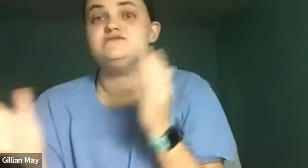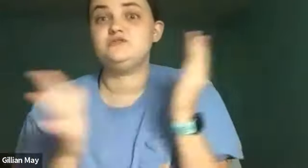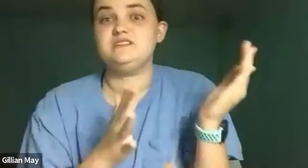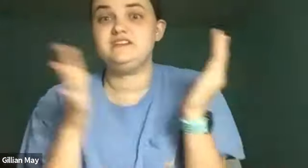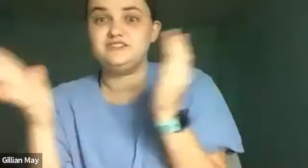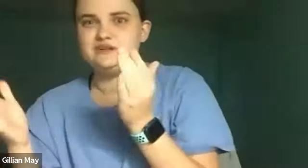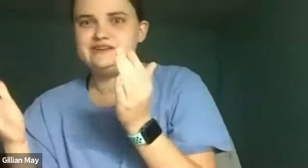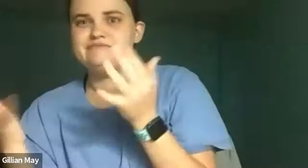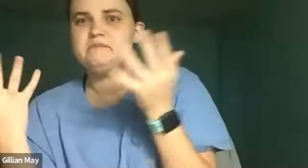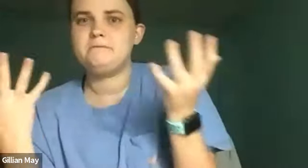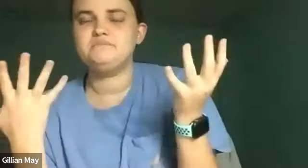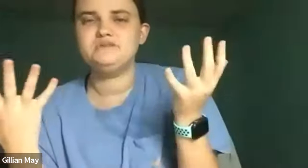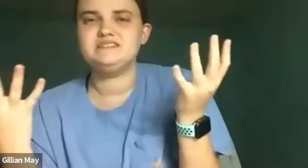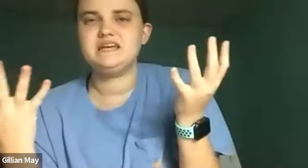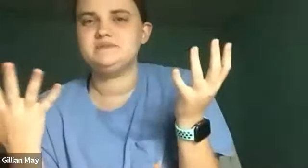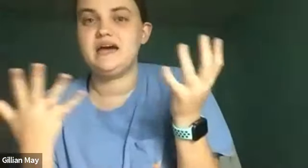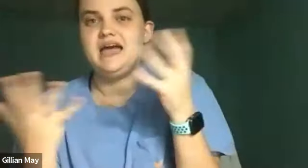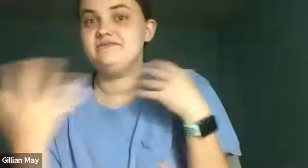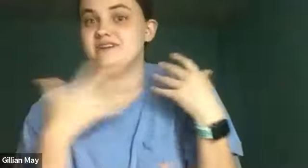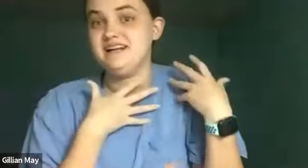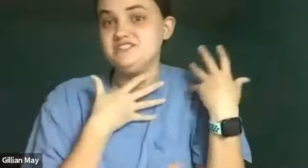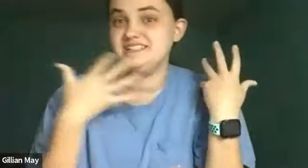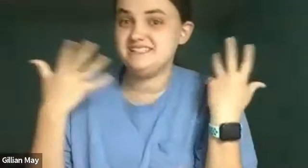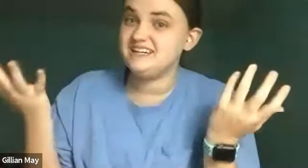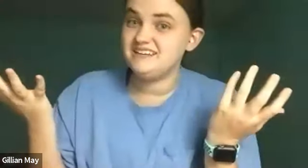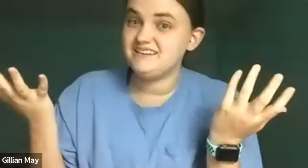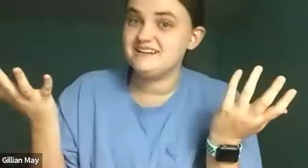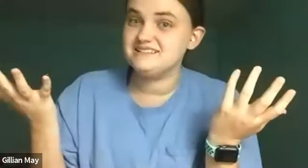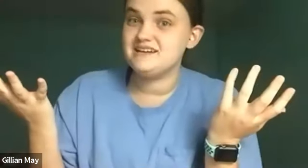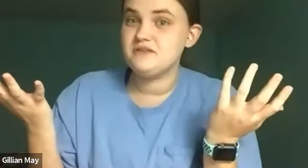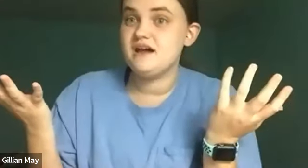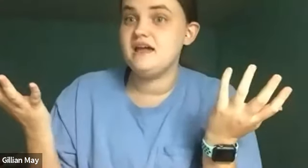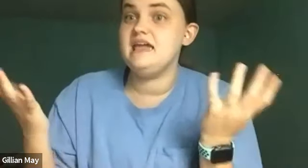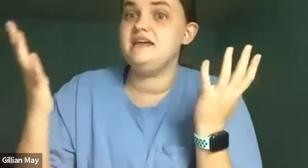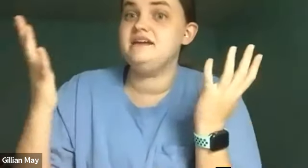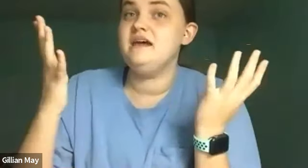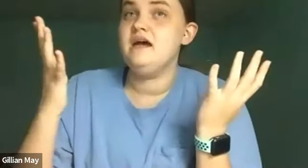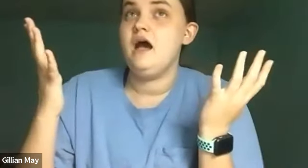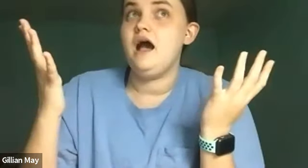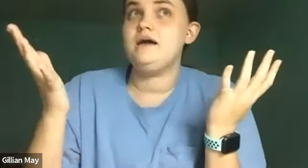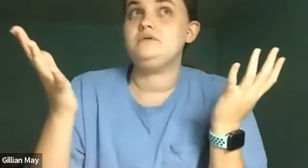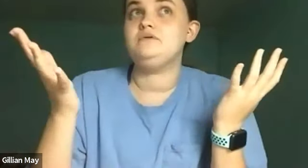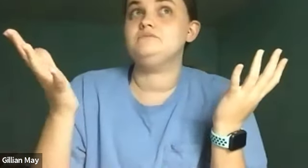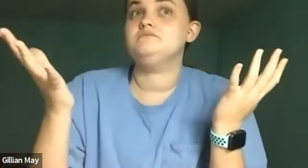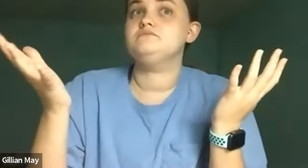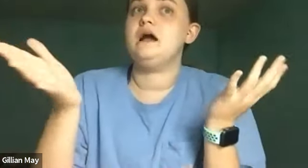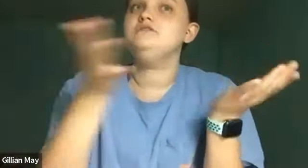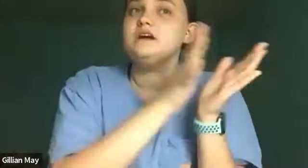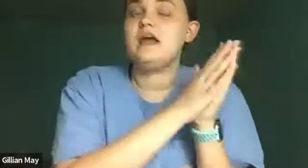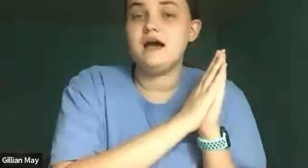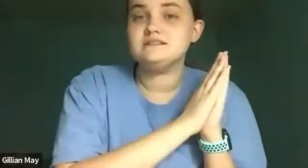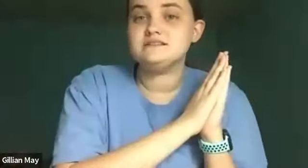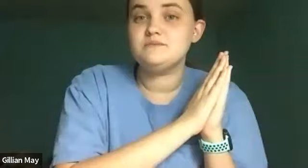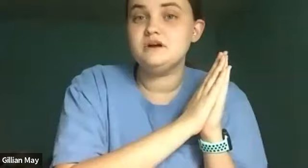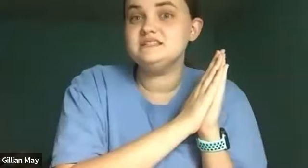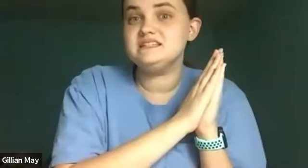for silly and trick. But most of the times I have not actually seen any kind of sign for that. And I'll try to ask someone and see if